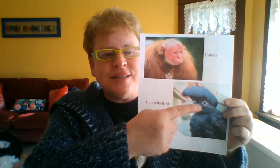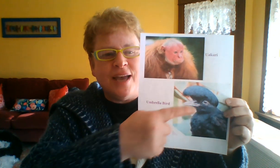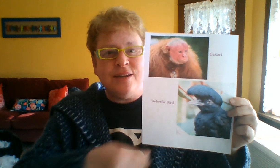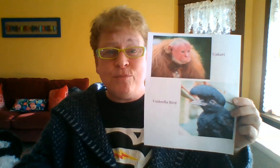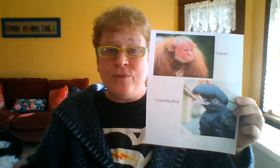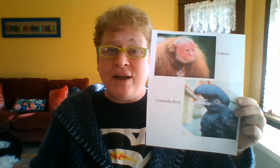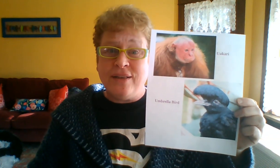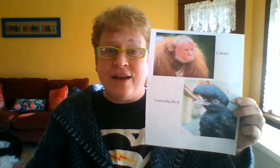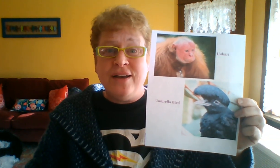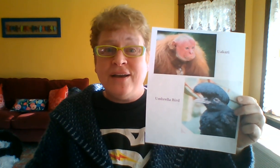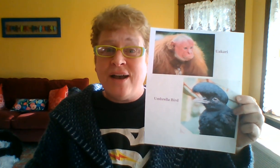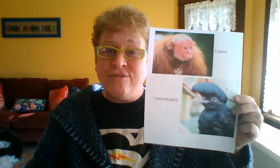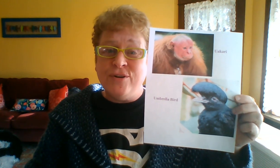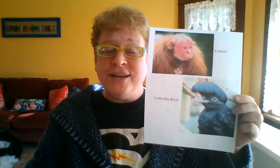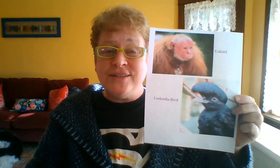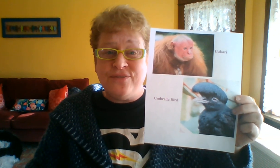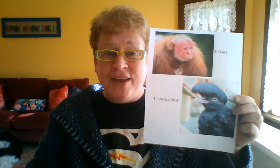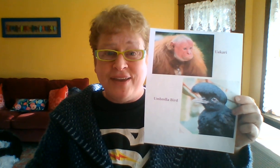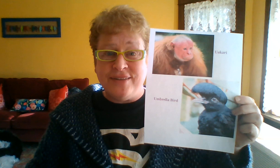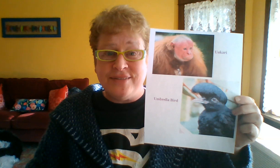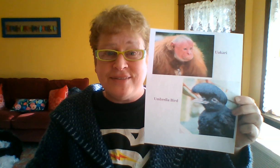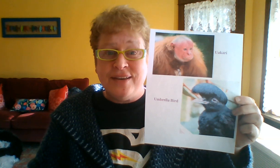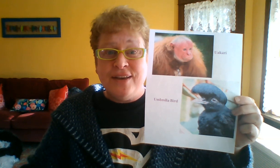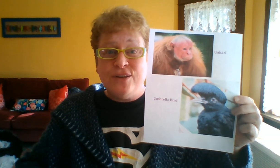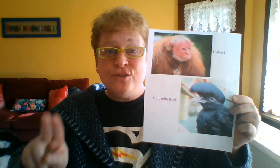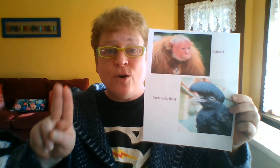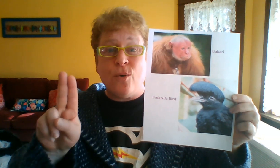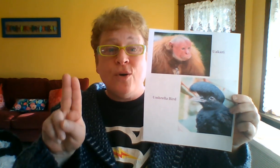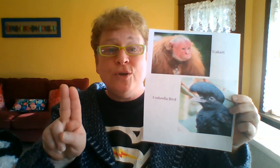got an umbrella covering its face. So,